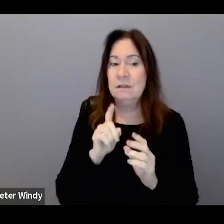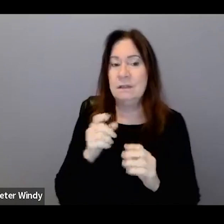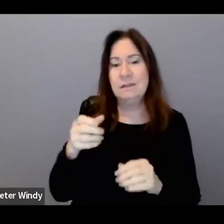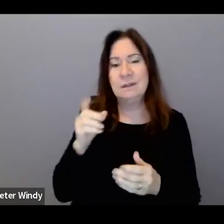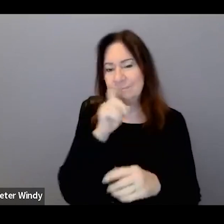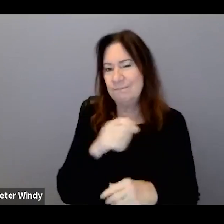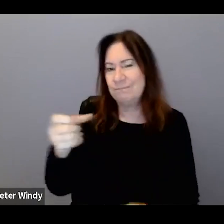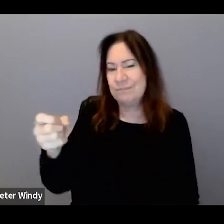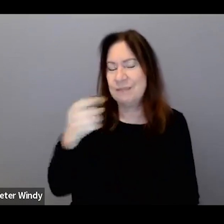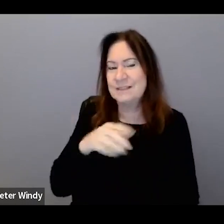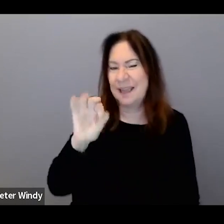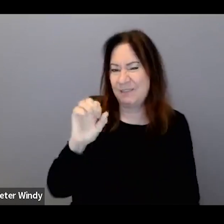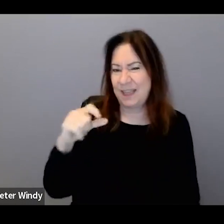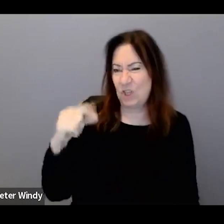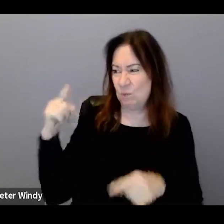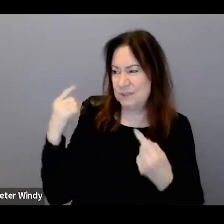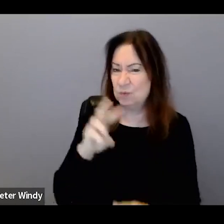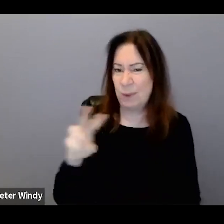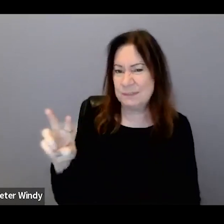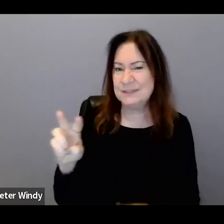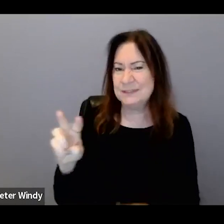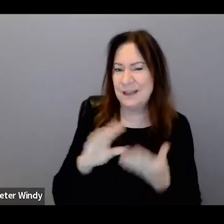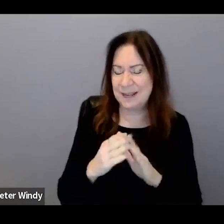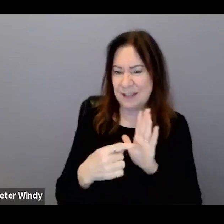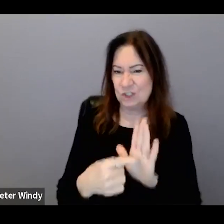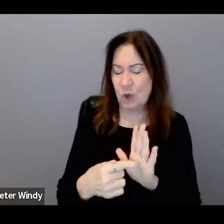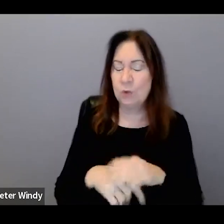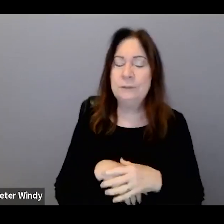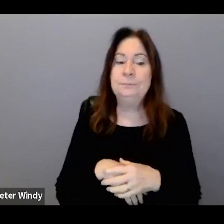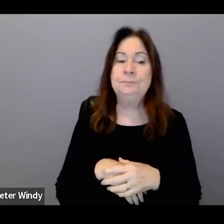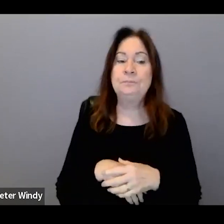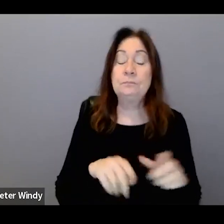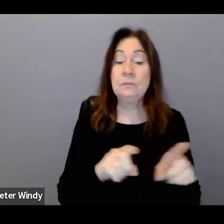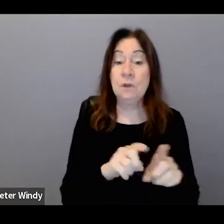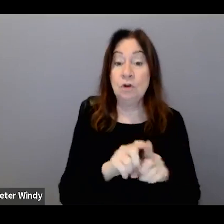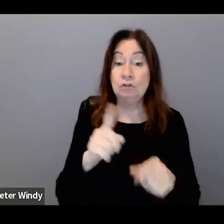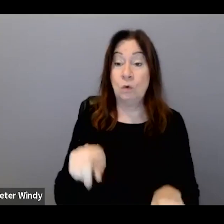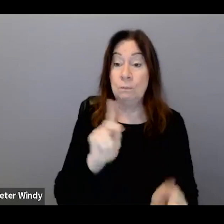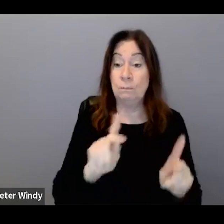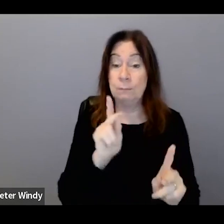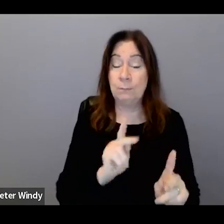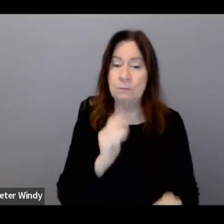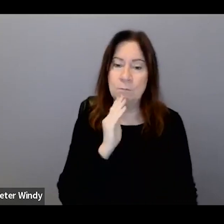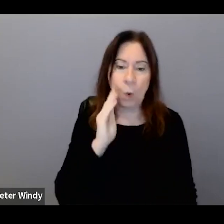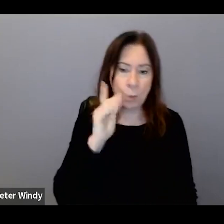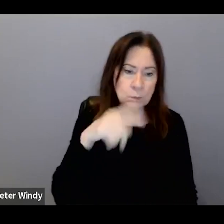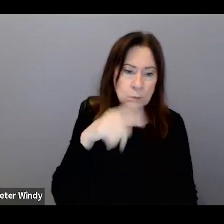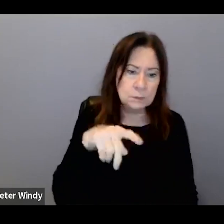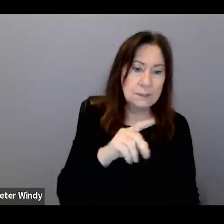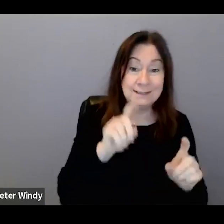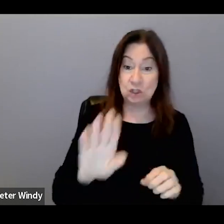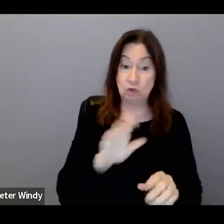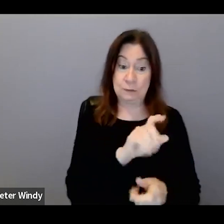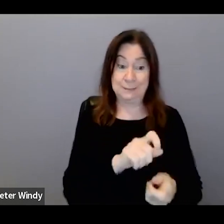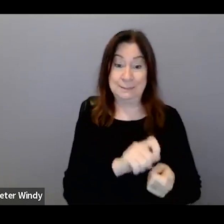FAQ that's on our website since the very beginning. For information, private residents, for information about testing your service line